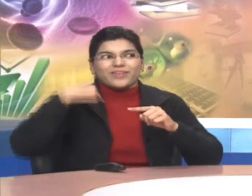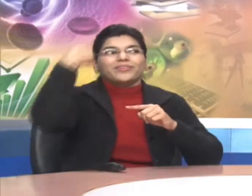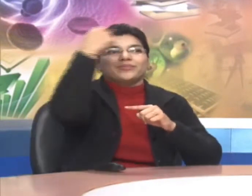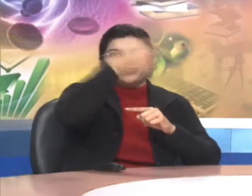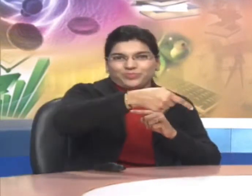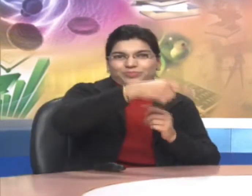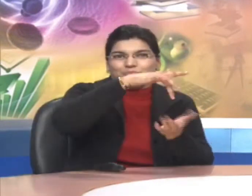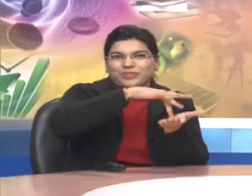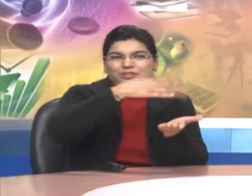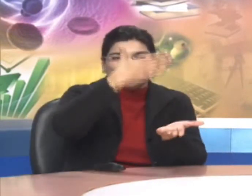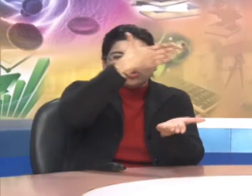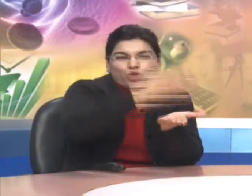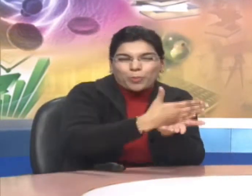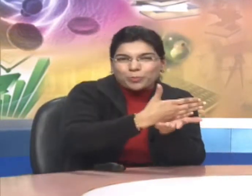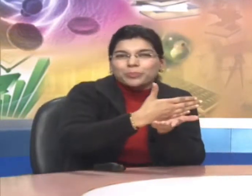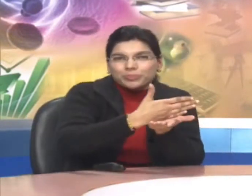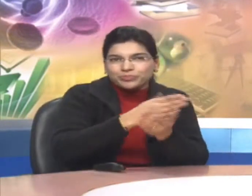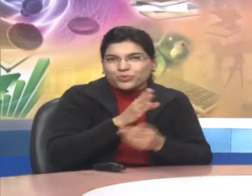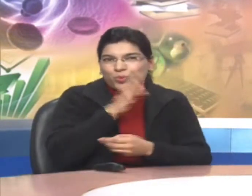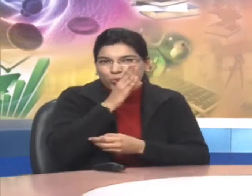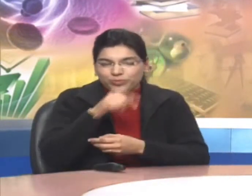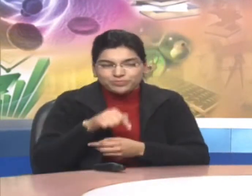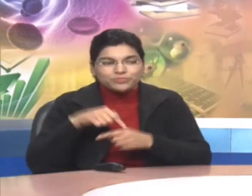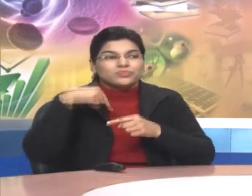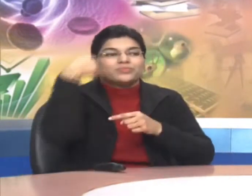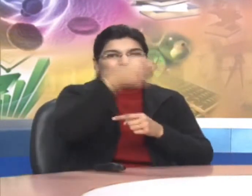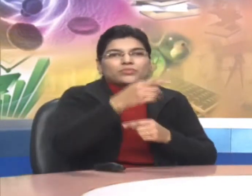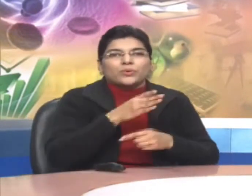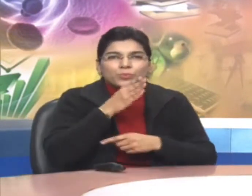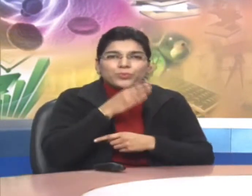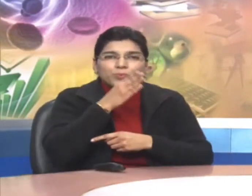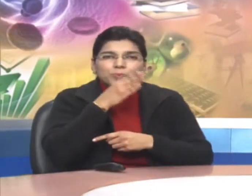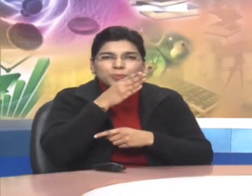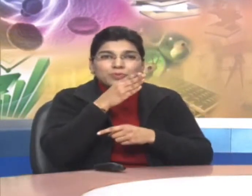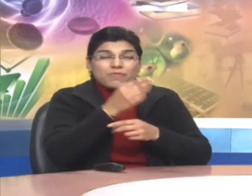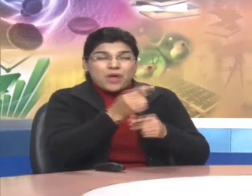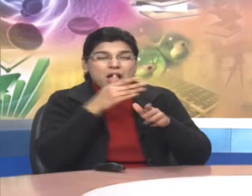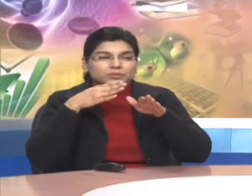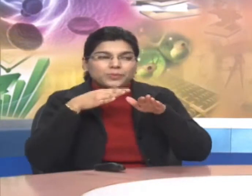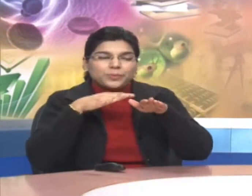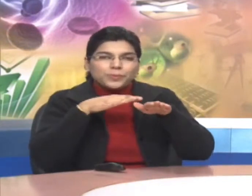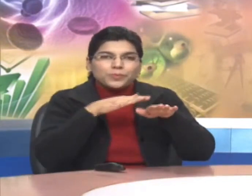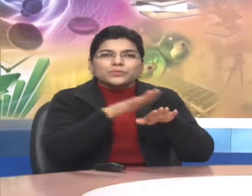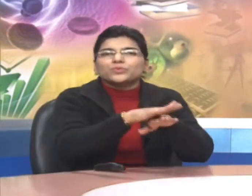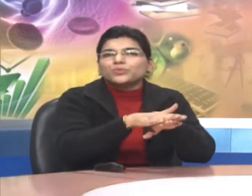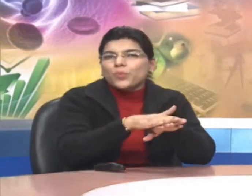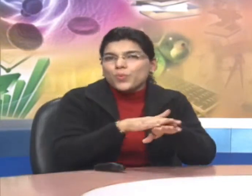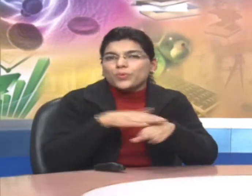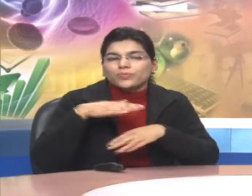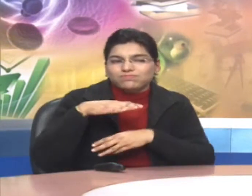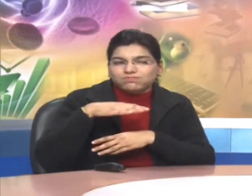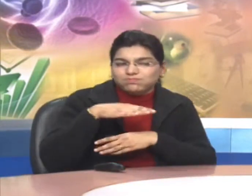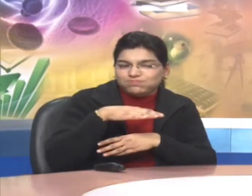At next station, the driver slowed down and stopped his train to water the engine.